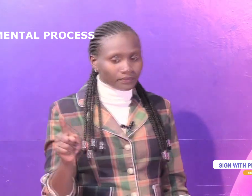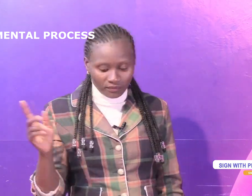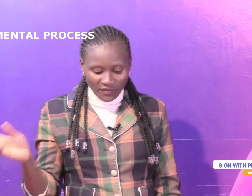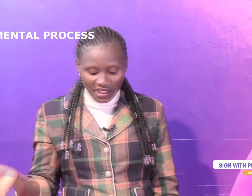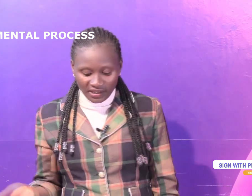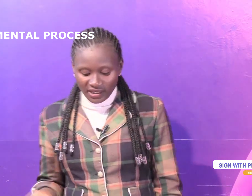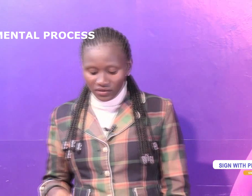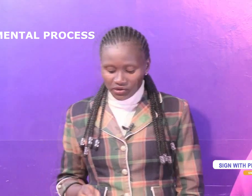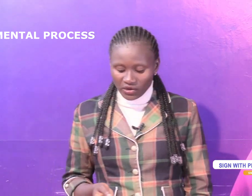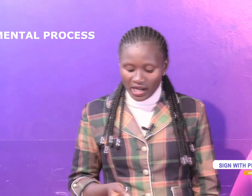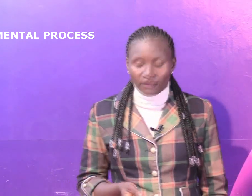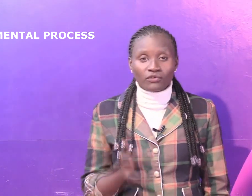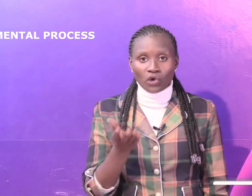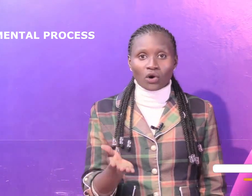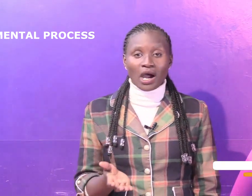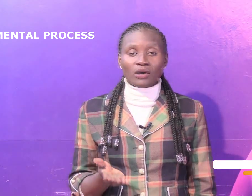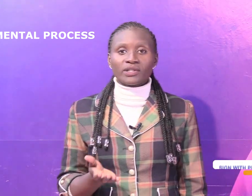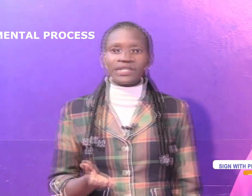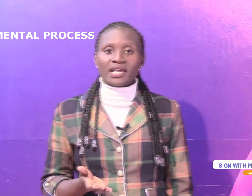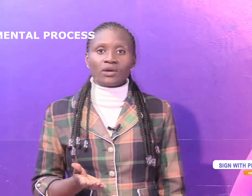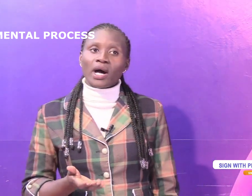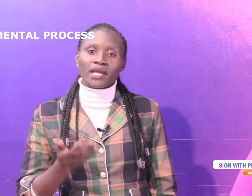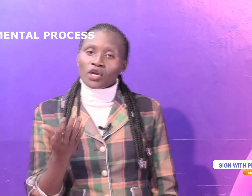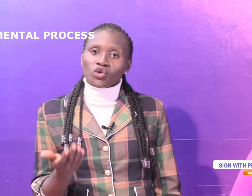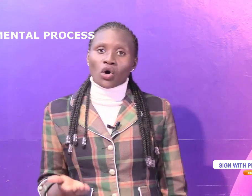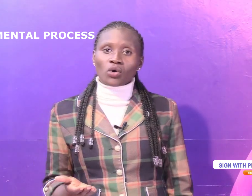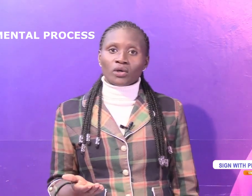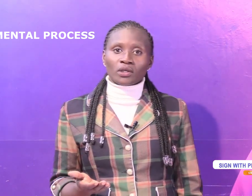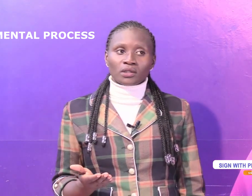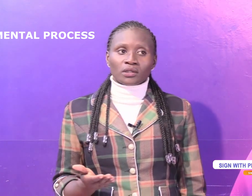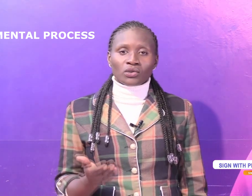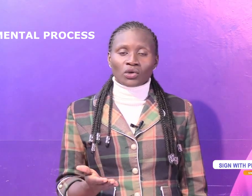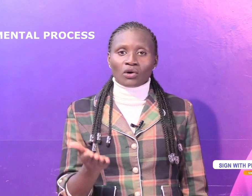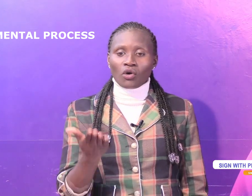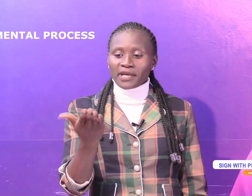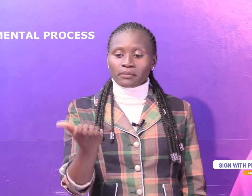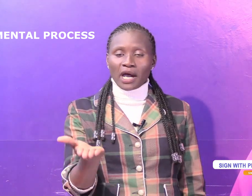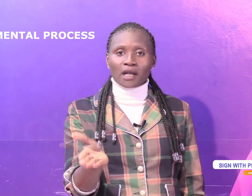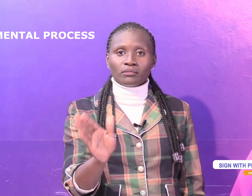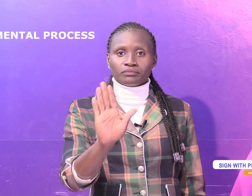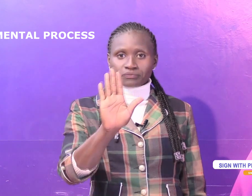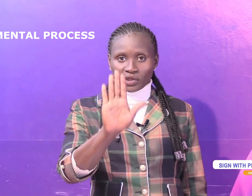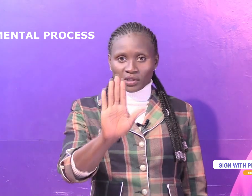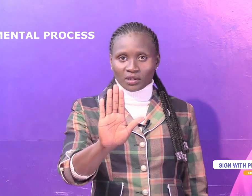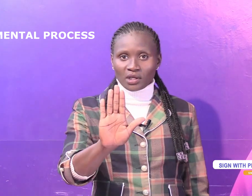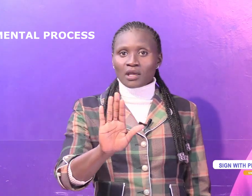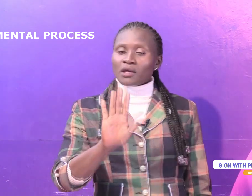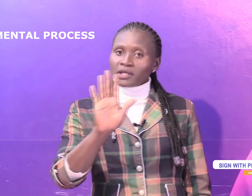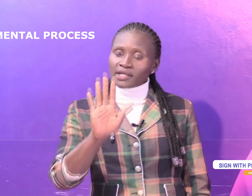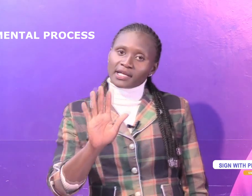And then you also have no. How do we sign the word no? No, open palm. It is either on